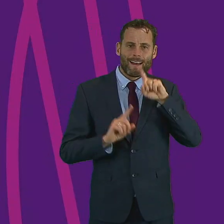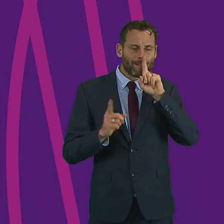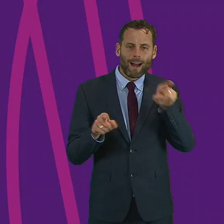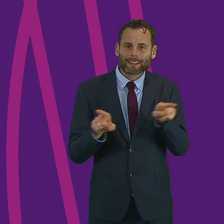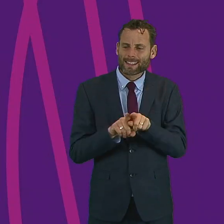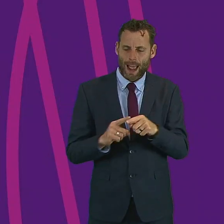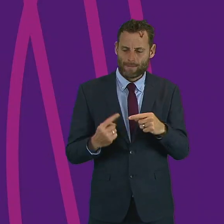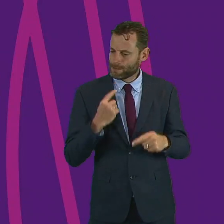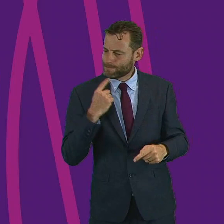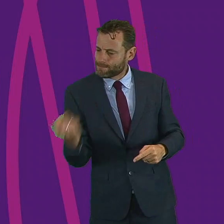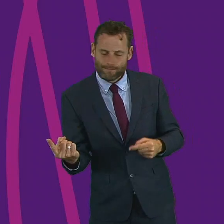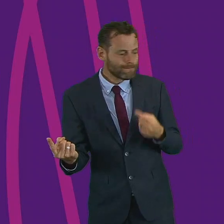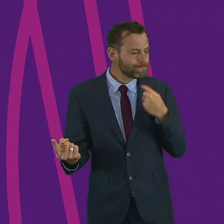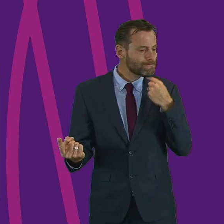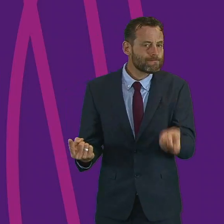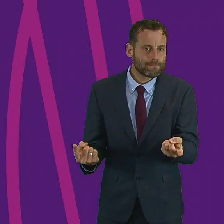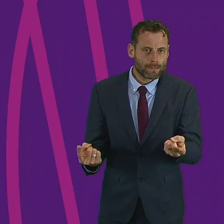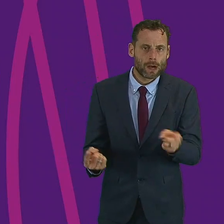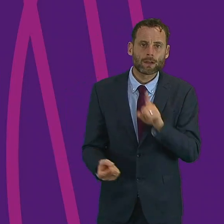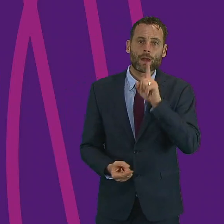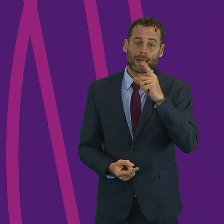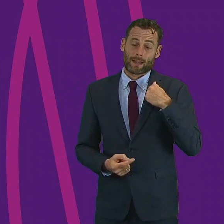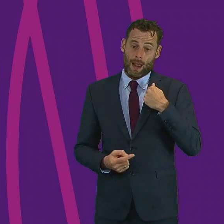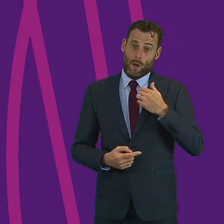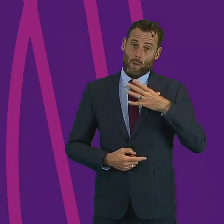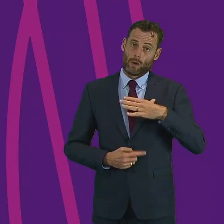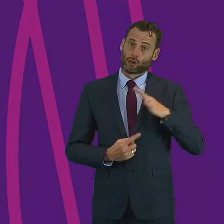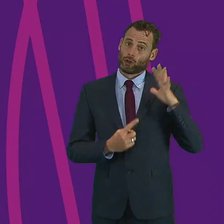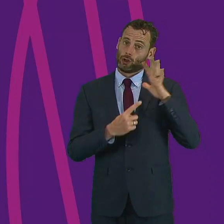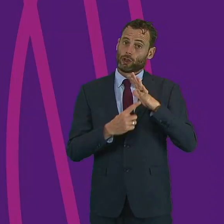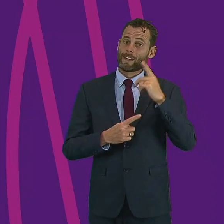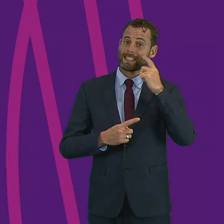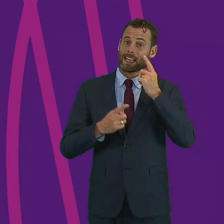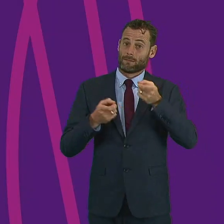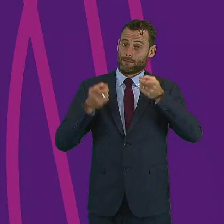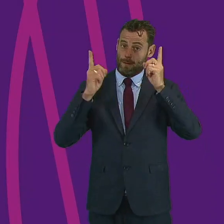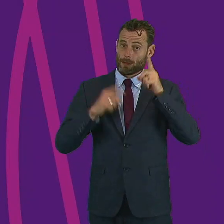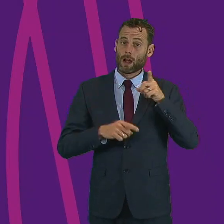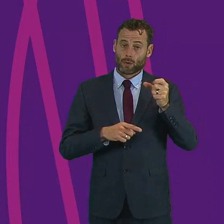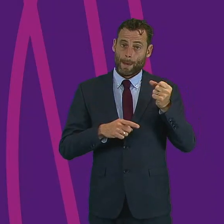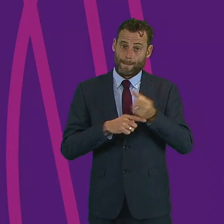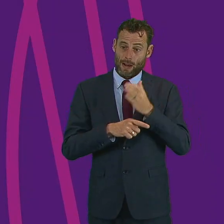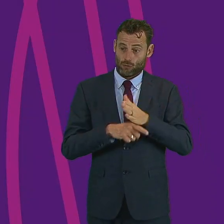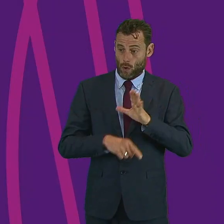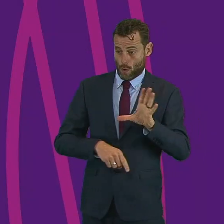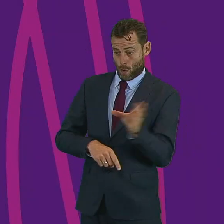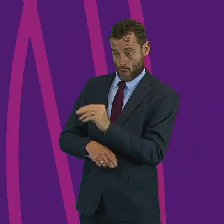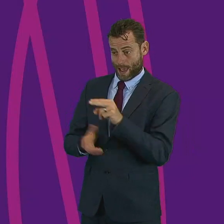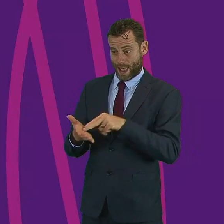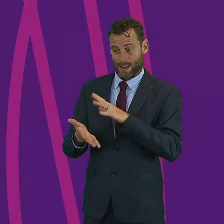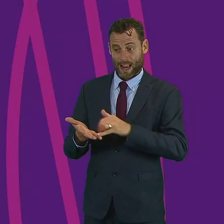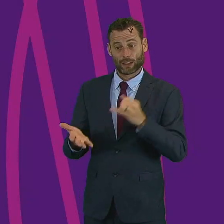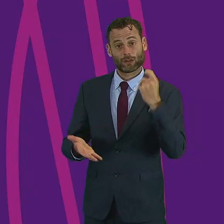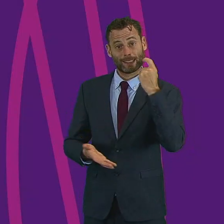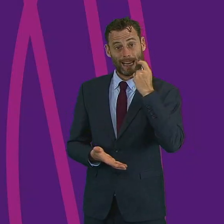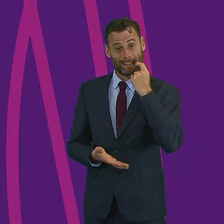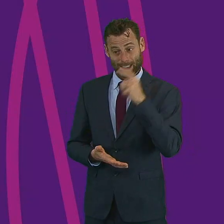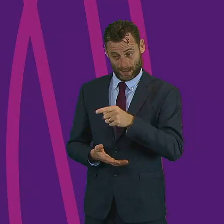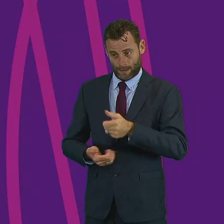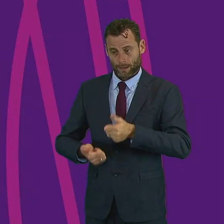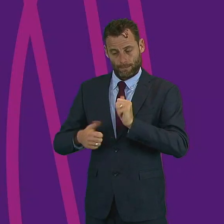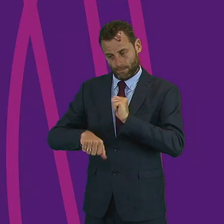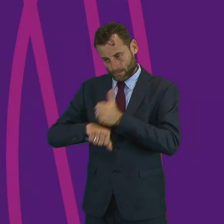to the exact same question from one of the member's colleagues, but I'm more than happy to do it again because I understand the concerns that are raised. We have